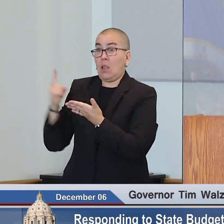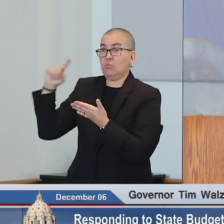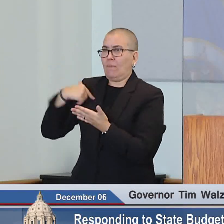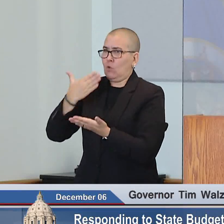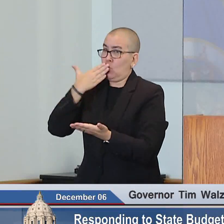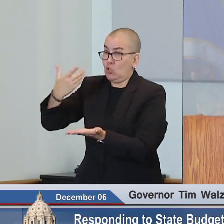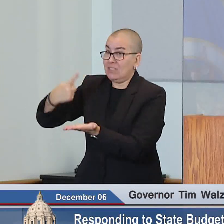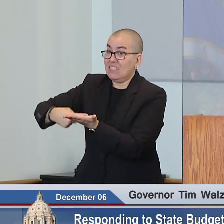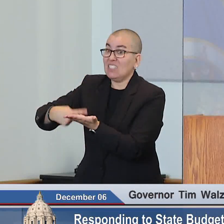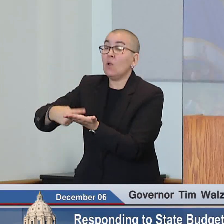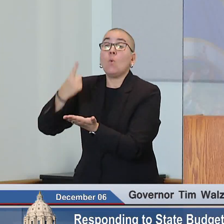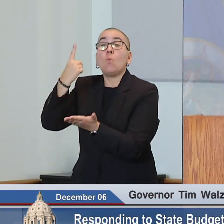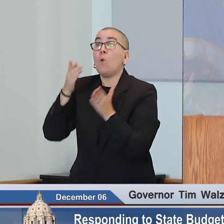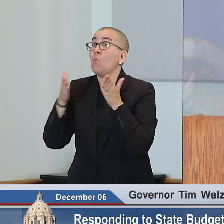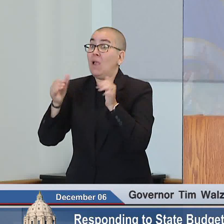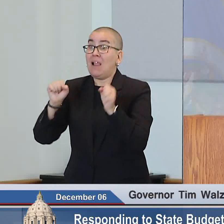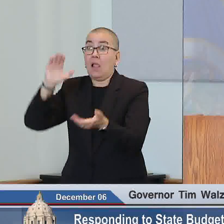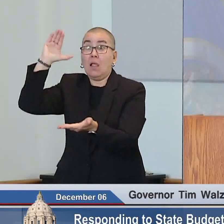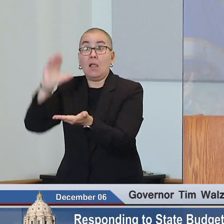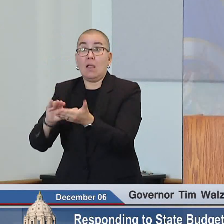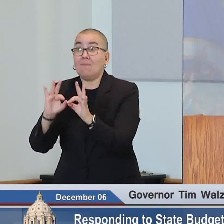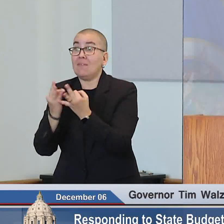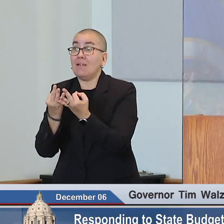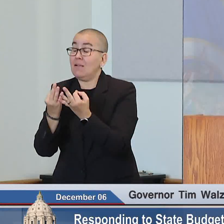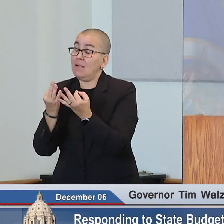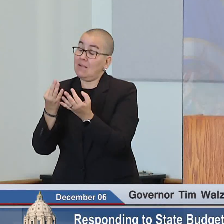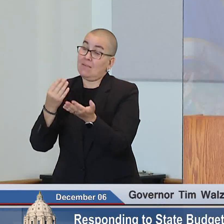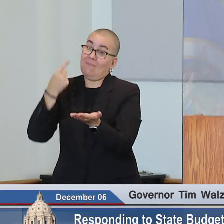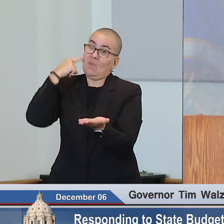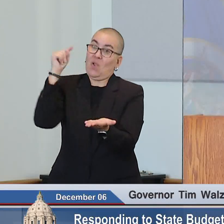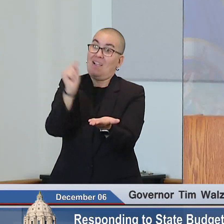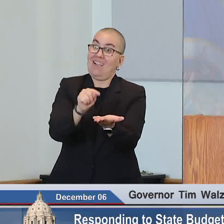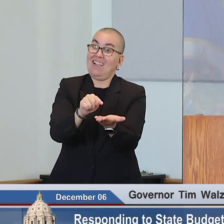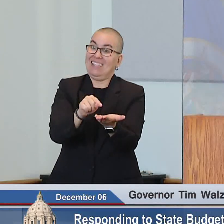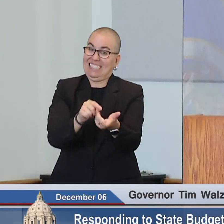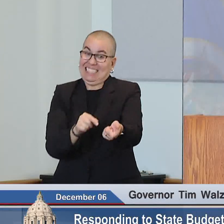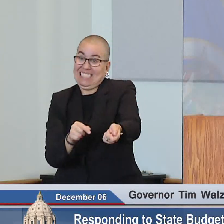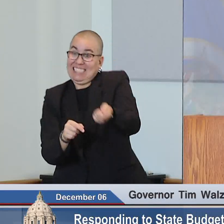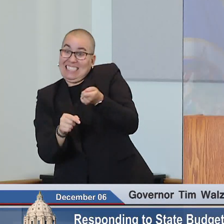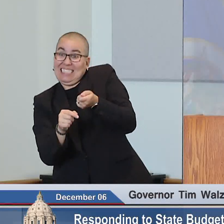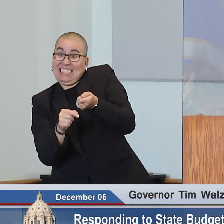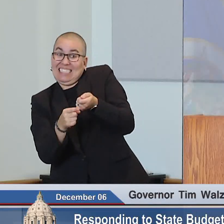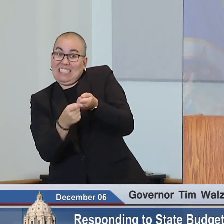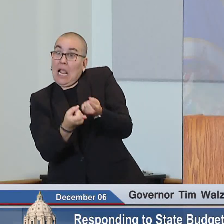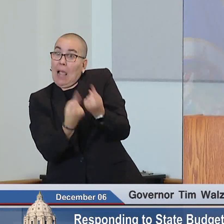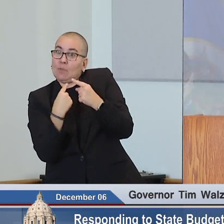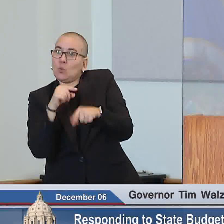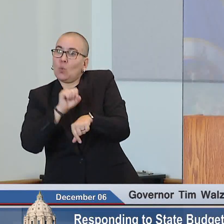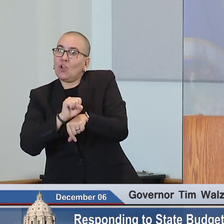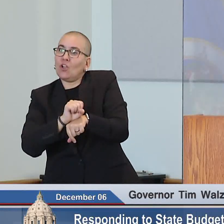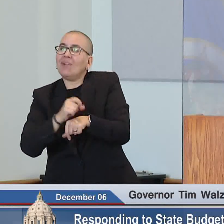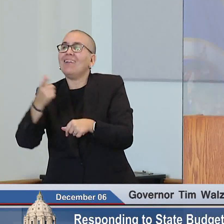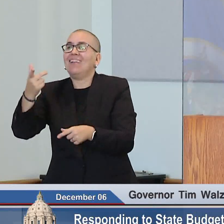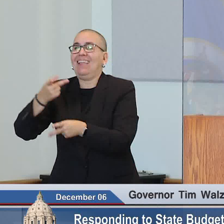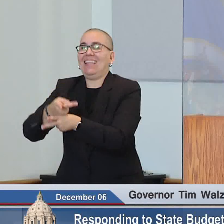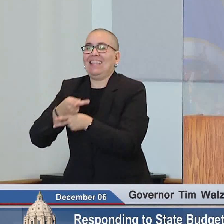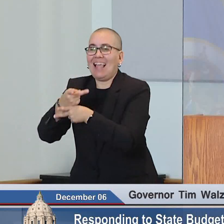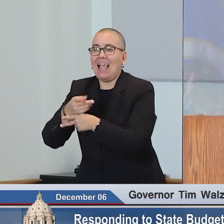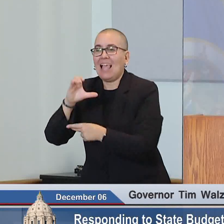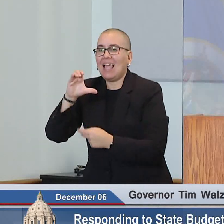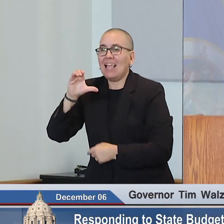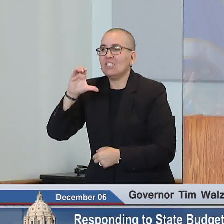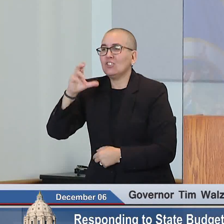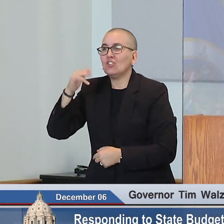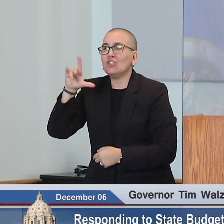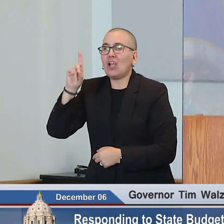can reduce costs for working families while increasing labor participation rates is get child care under control and fund those and make sure that child